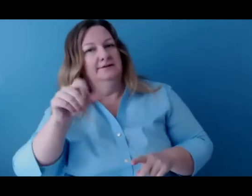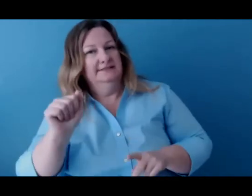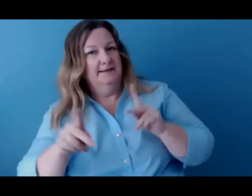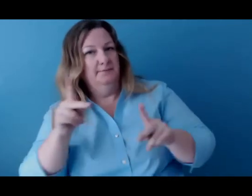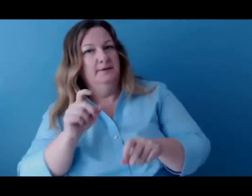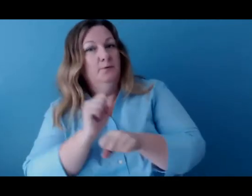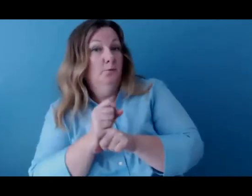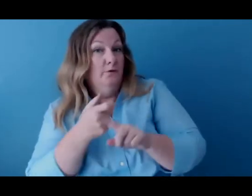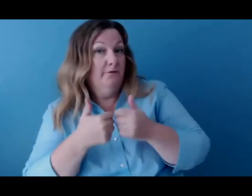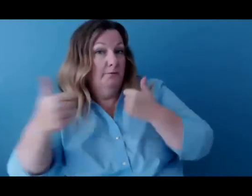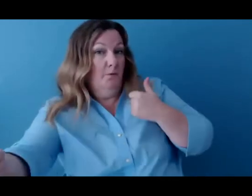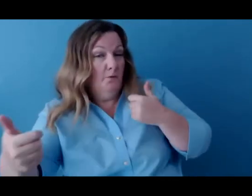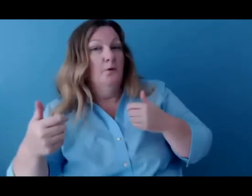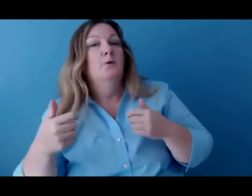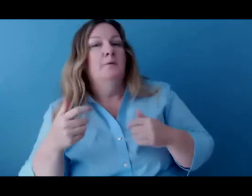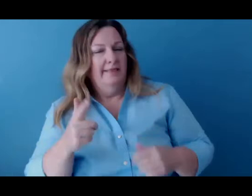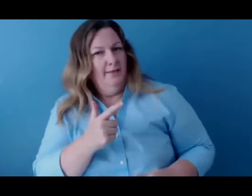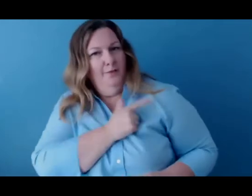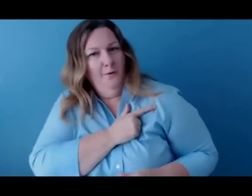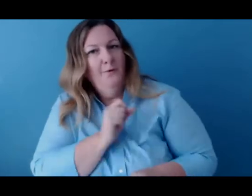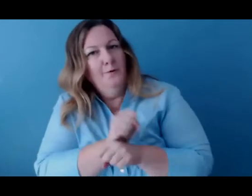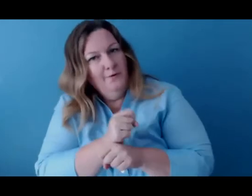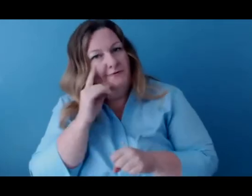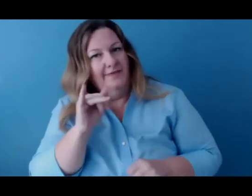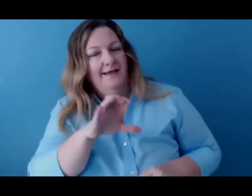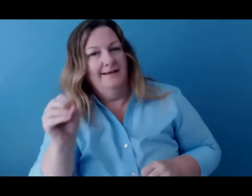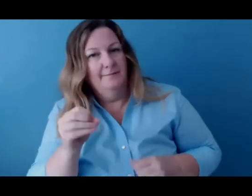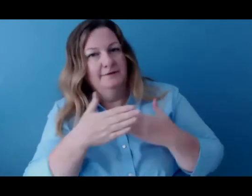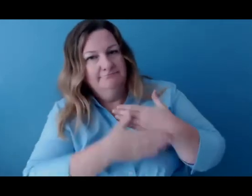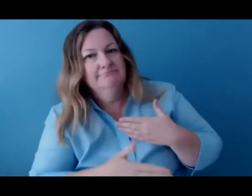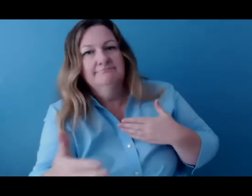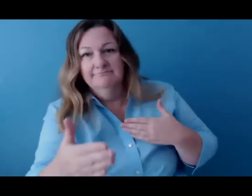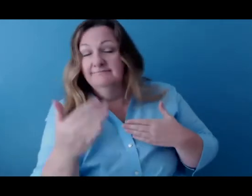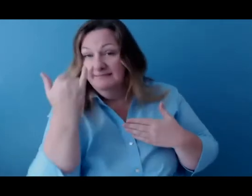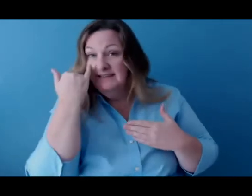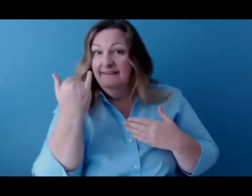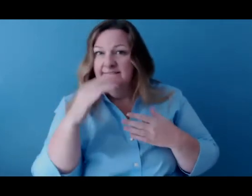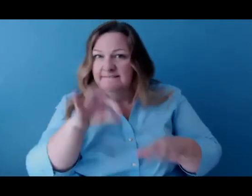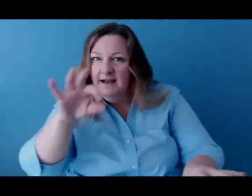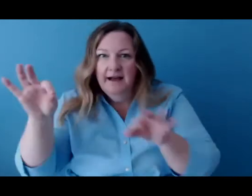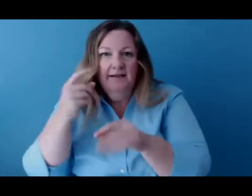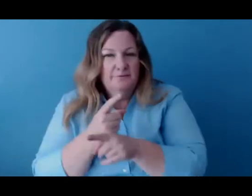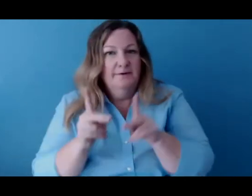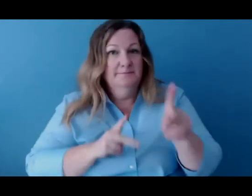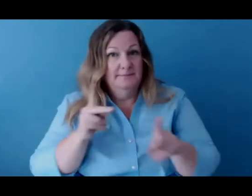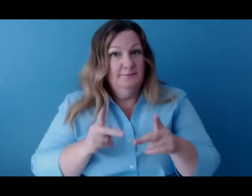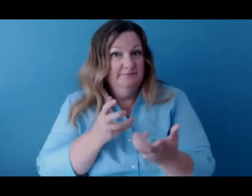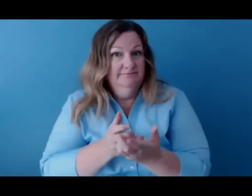better experience and they'll be more loyal to their firm if they're able to to exist in this case.